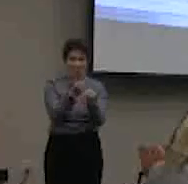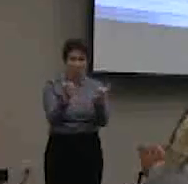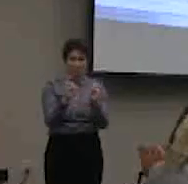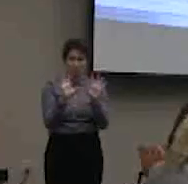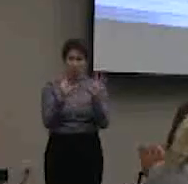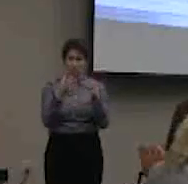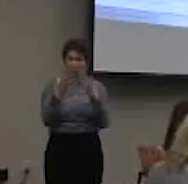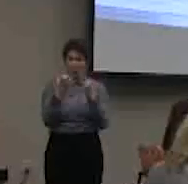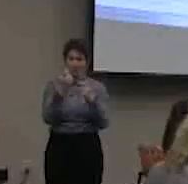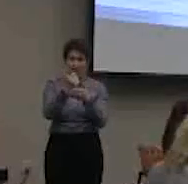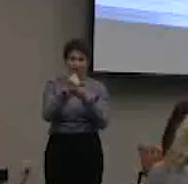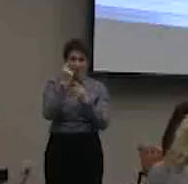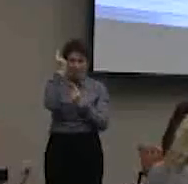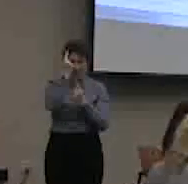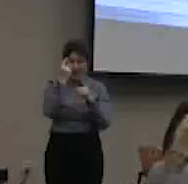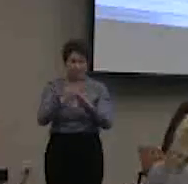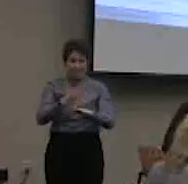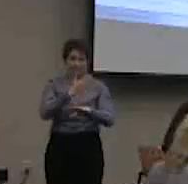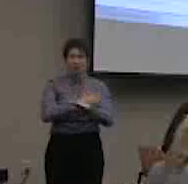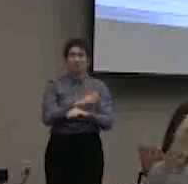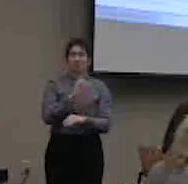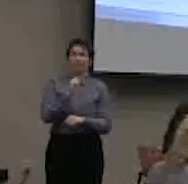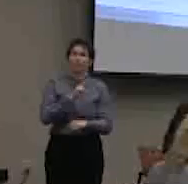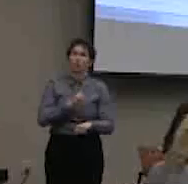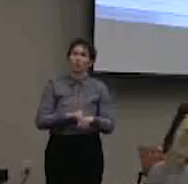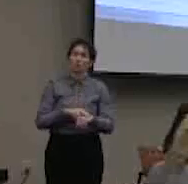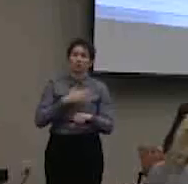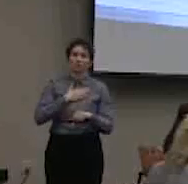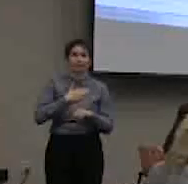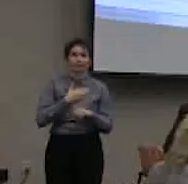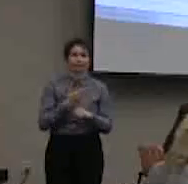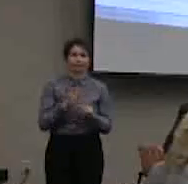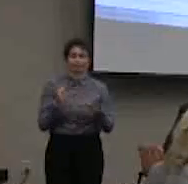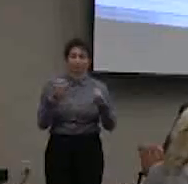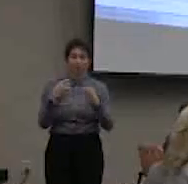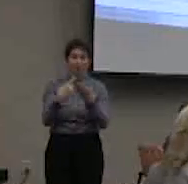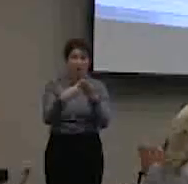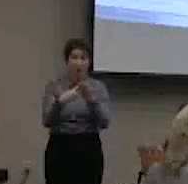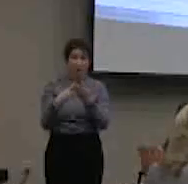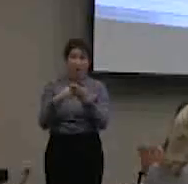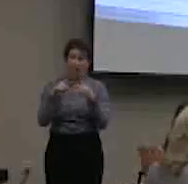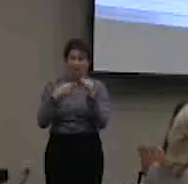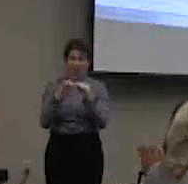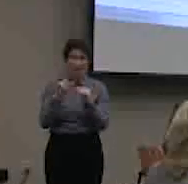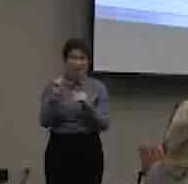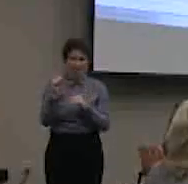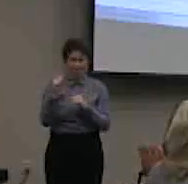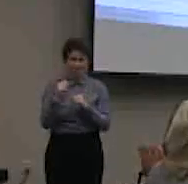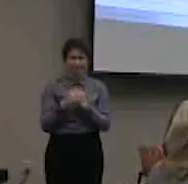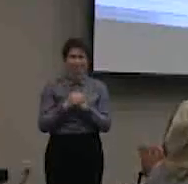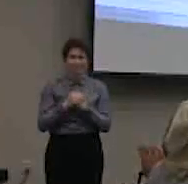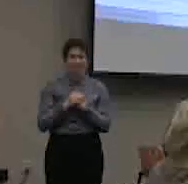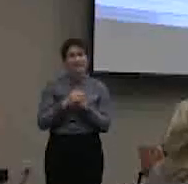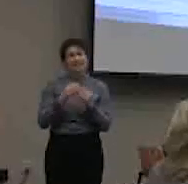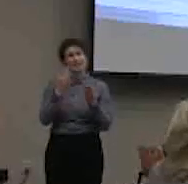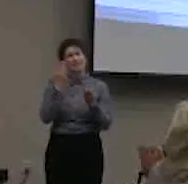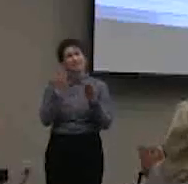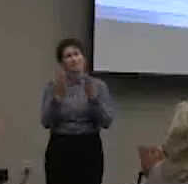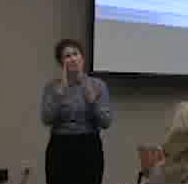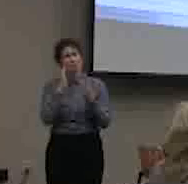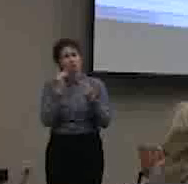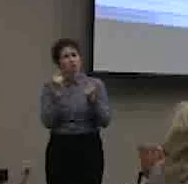this better, we would be more than happy to convene and have a conversation about that. maybe what we'll do is, and I'll show you a bigger,